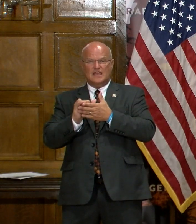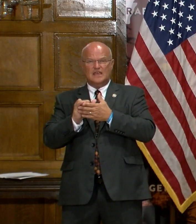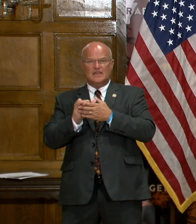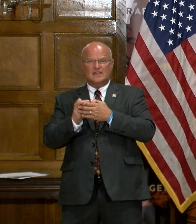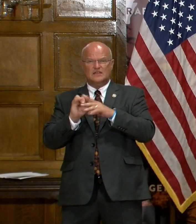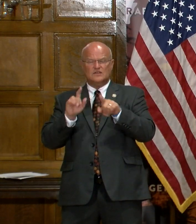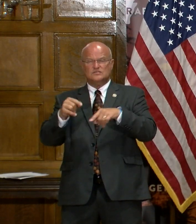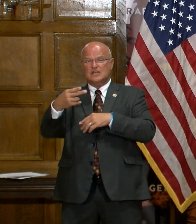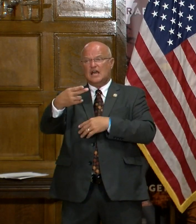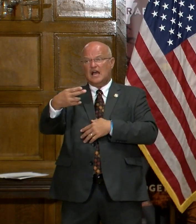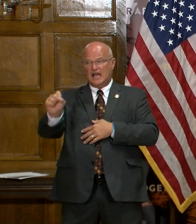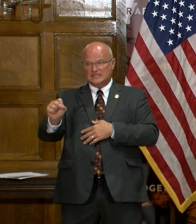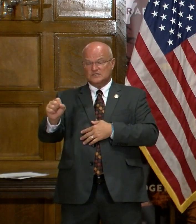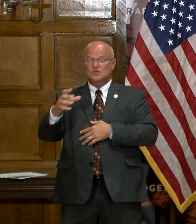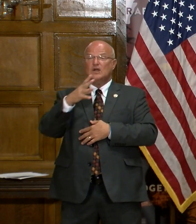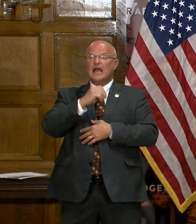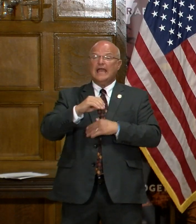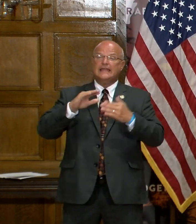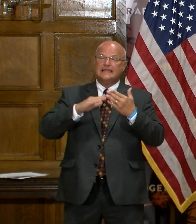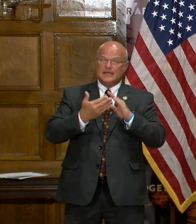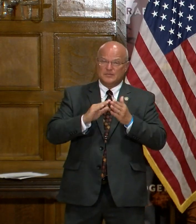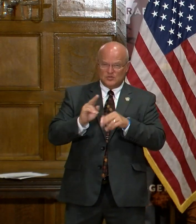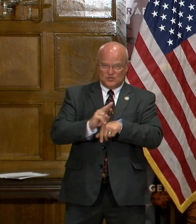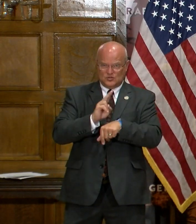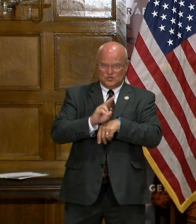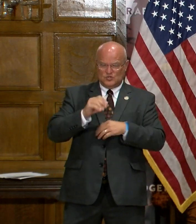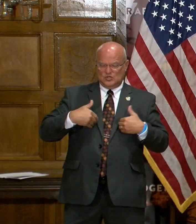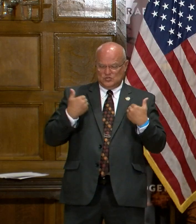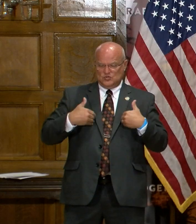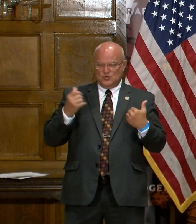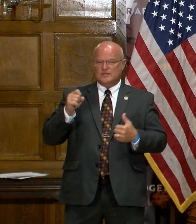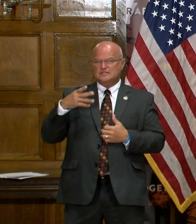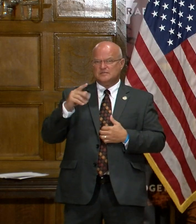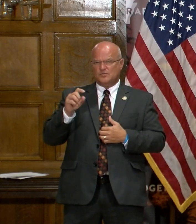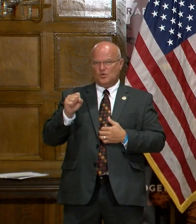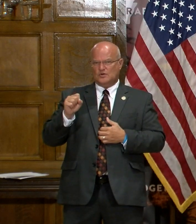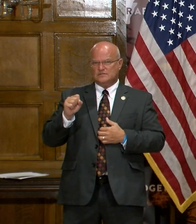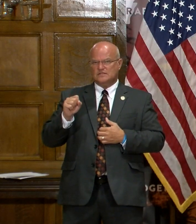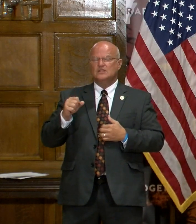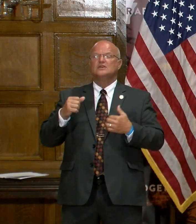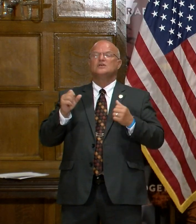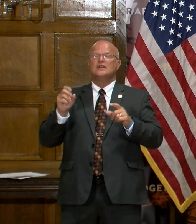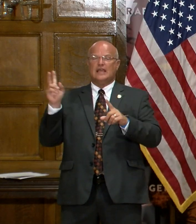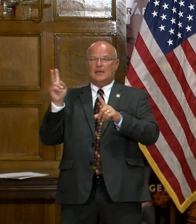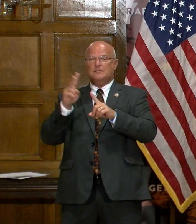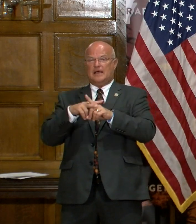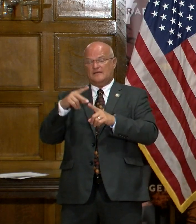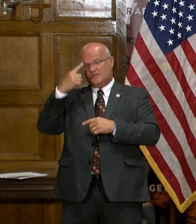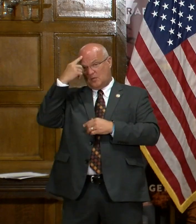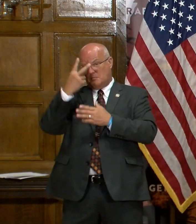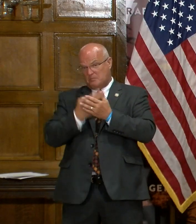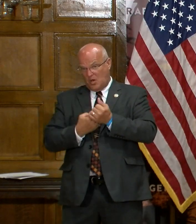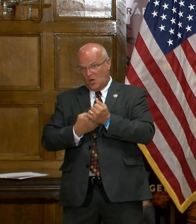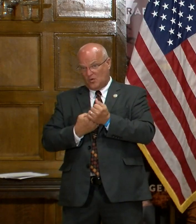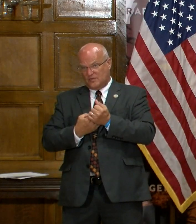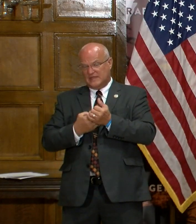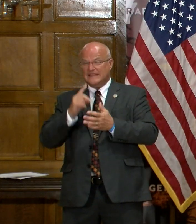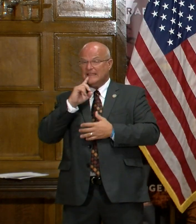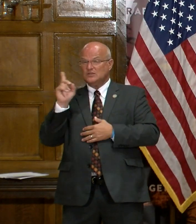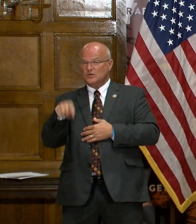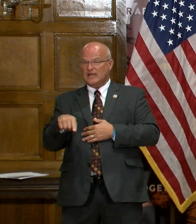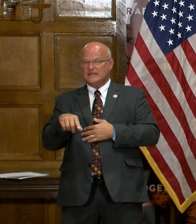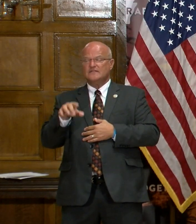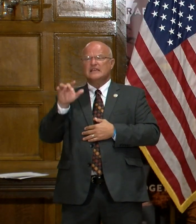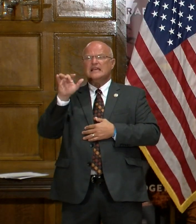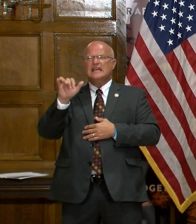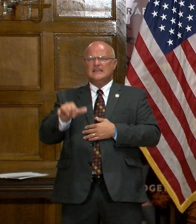to high school and community youth sports. And so there's an application to both of those in that directive.